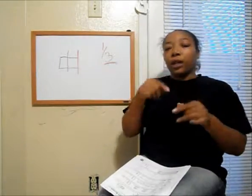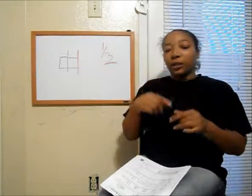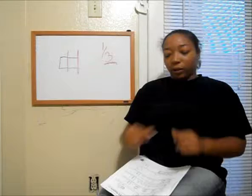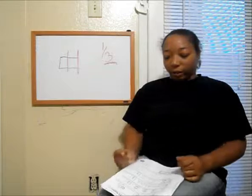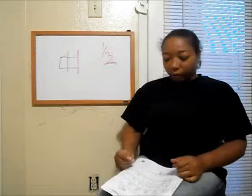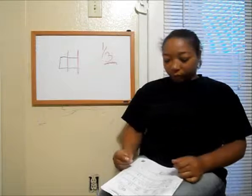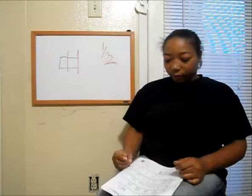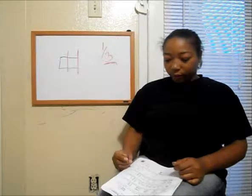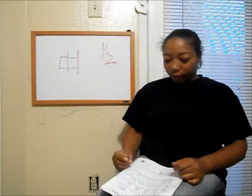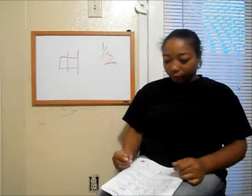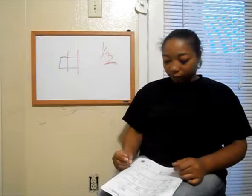answer?